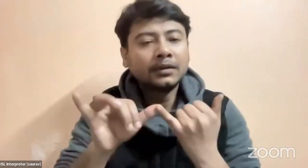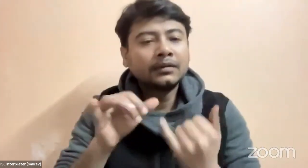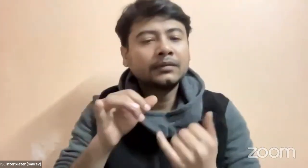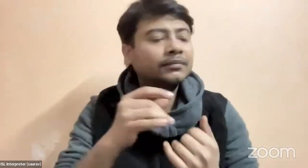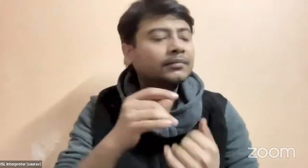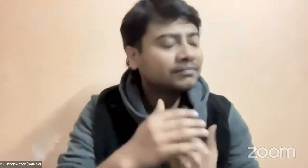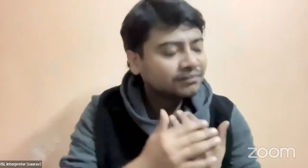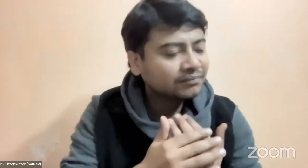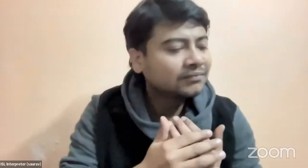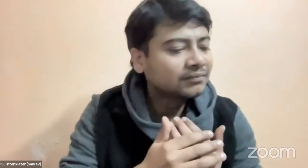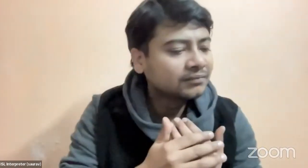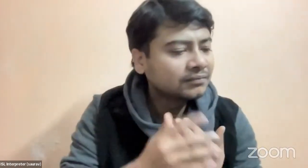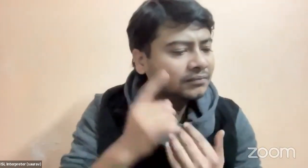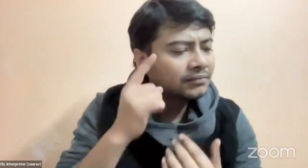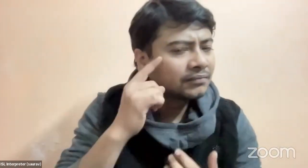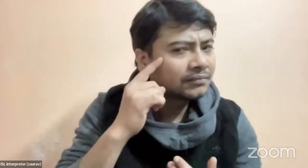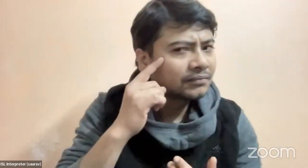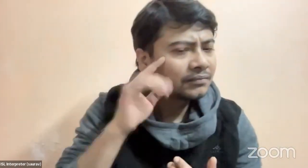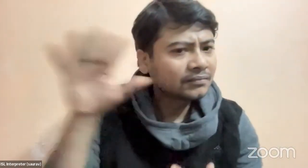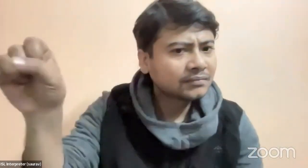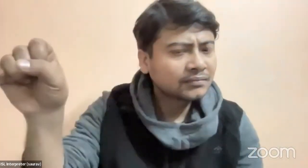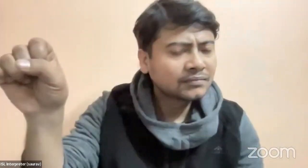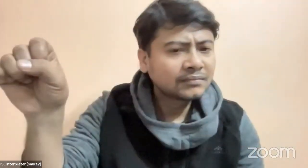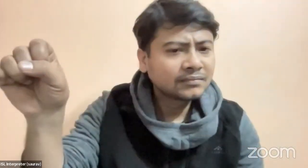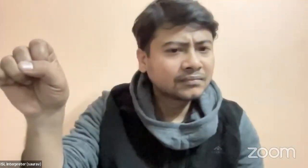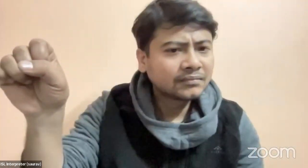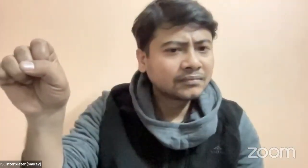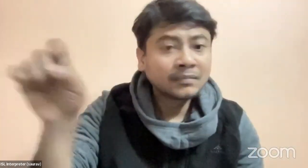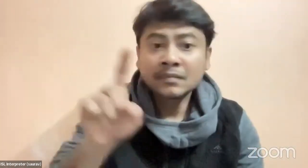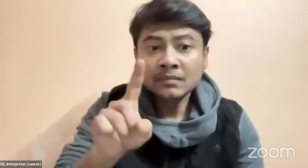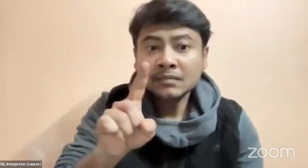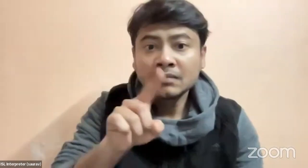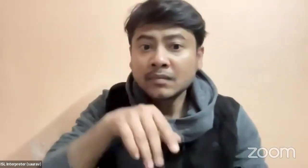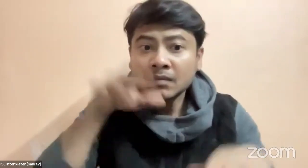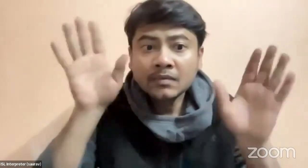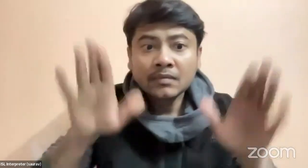No peacock, no parrot, no pigeon, but this is a person.